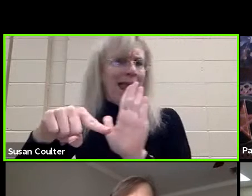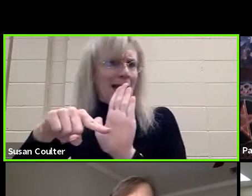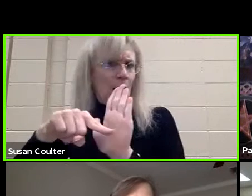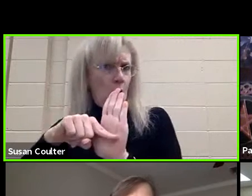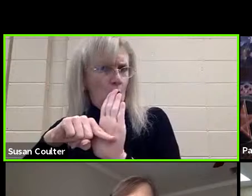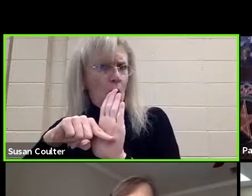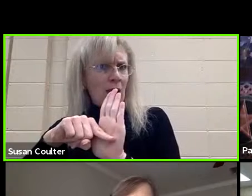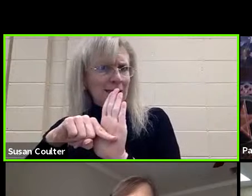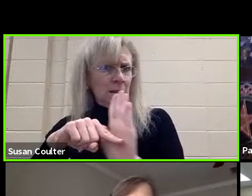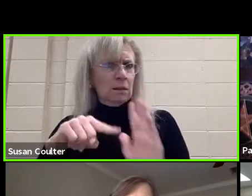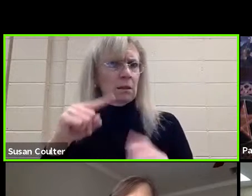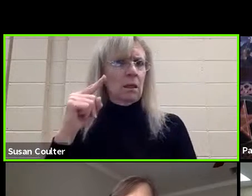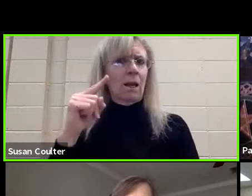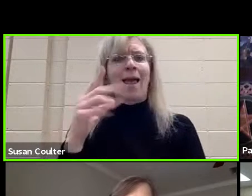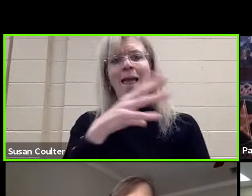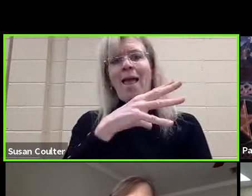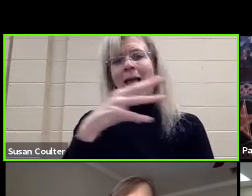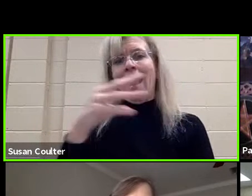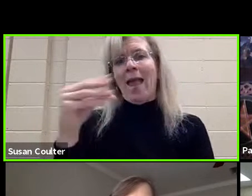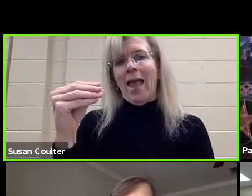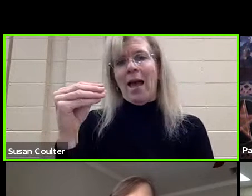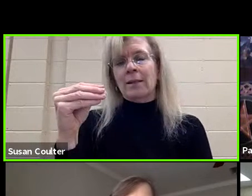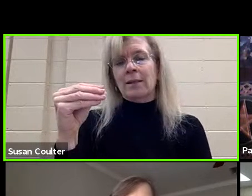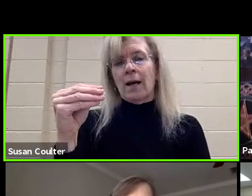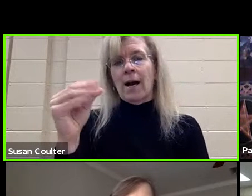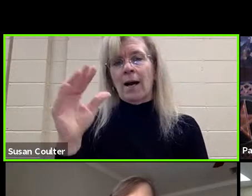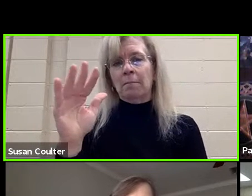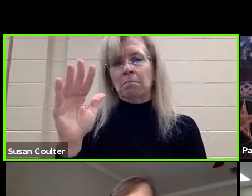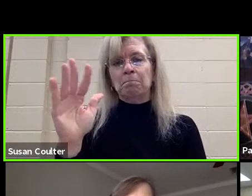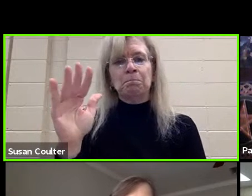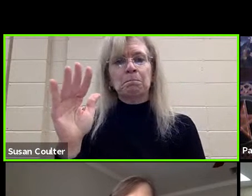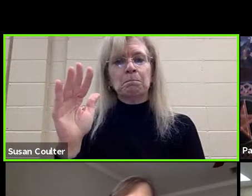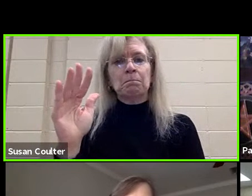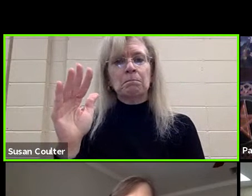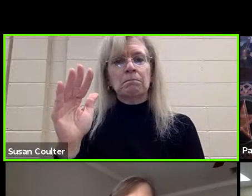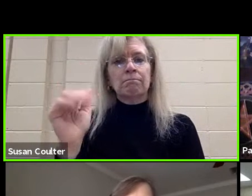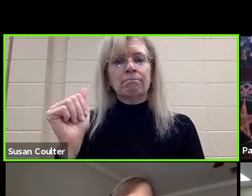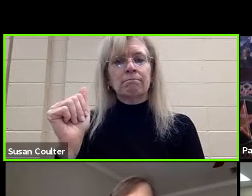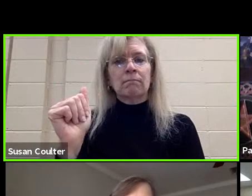Pros and cons, and